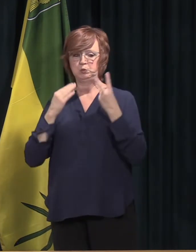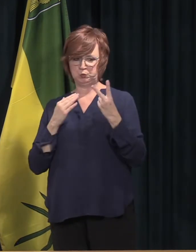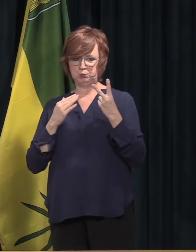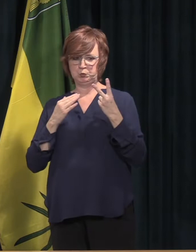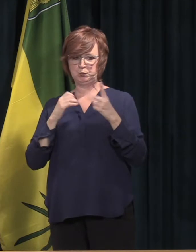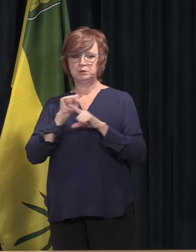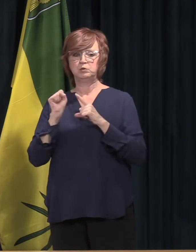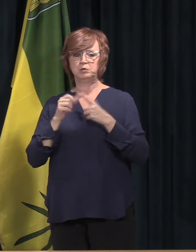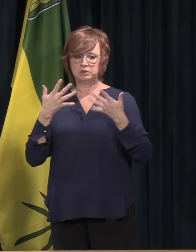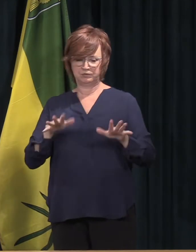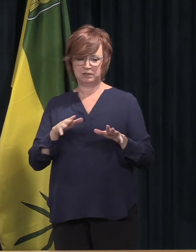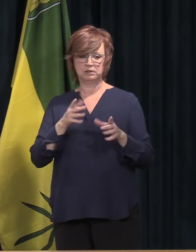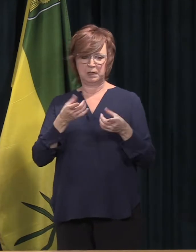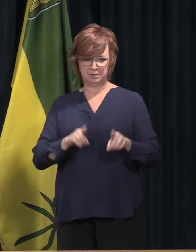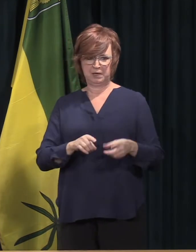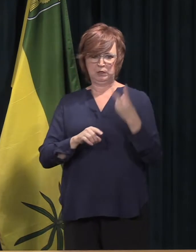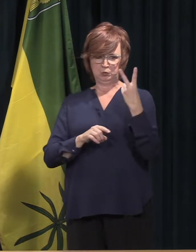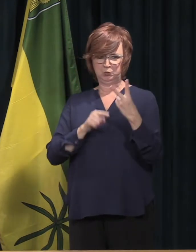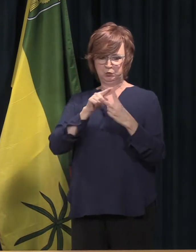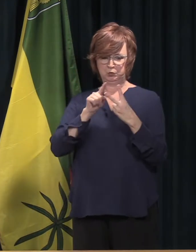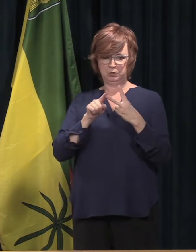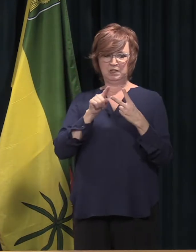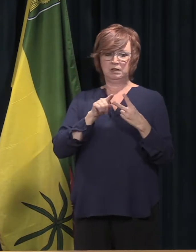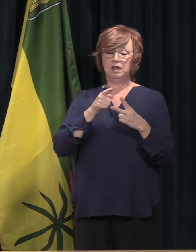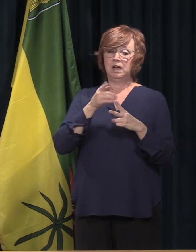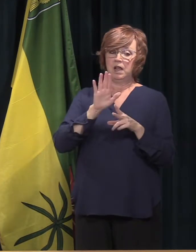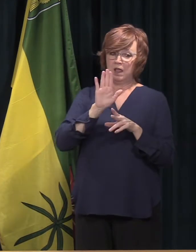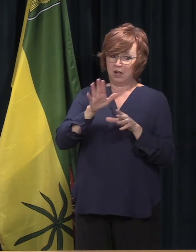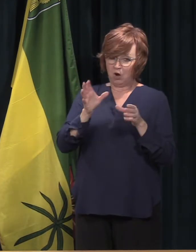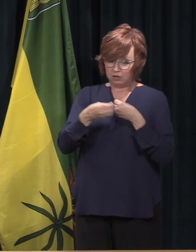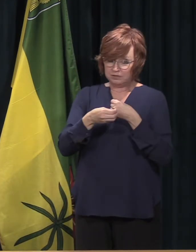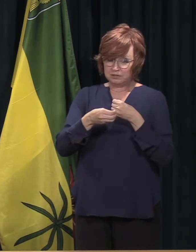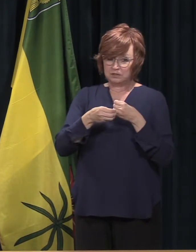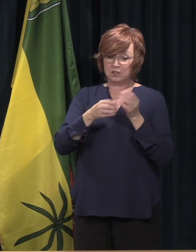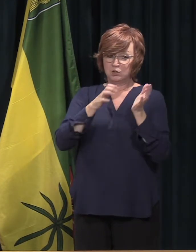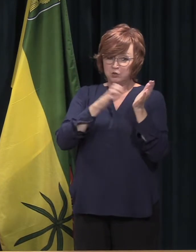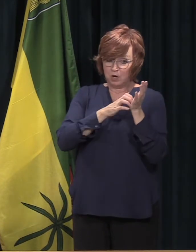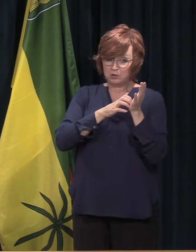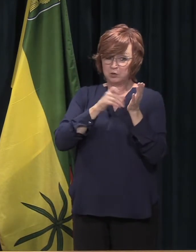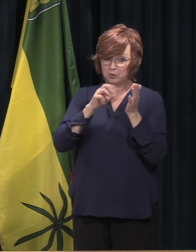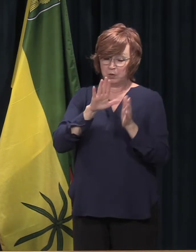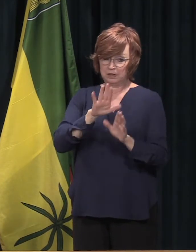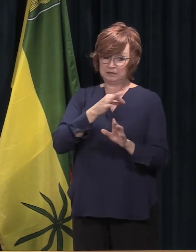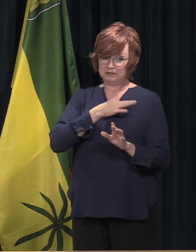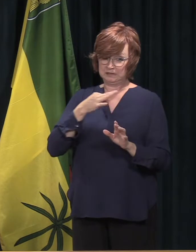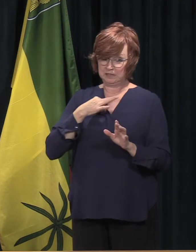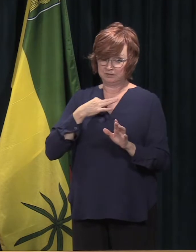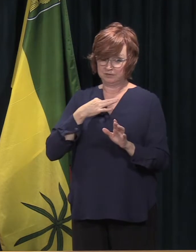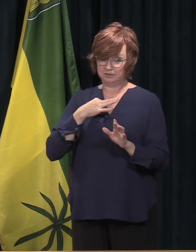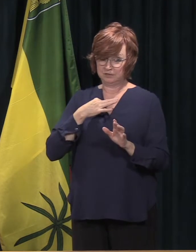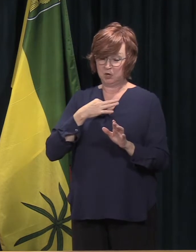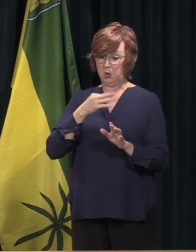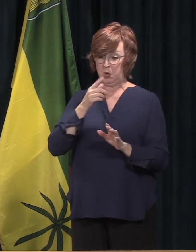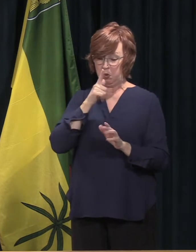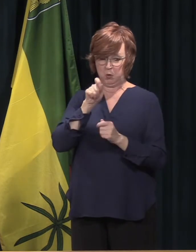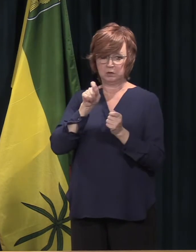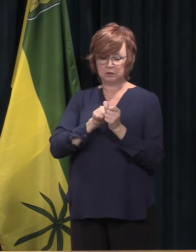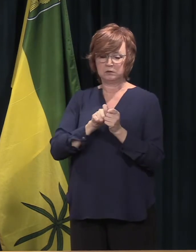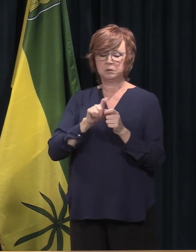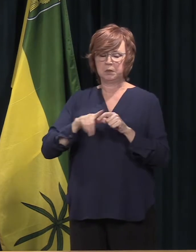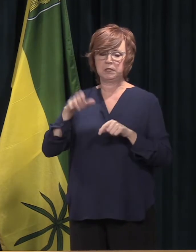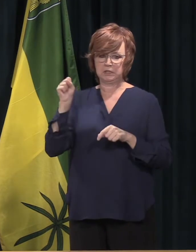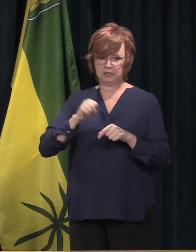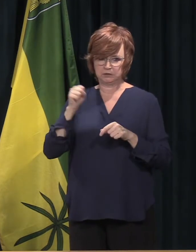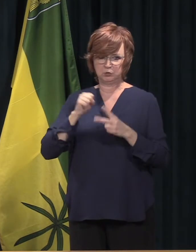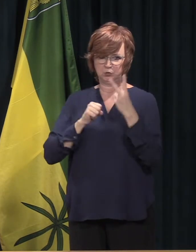a healthcare provider or their staff. At this point, I don't have information on has there been any secondary transmission in